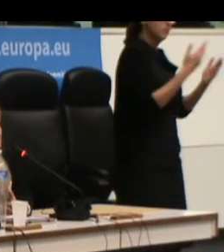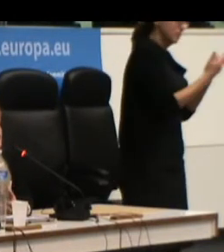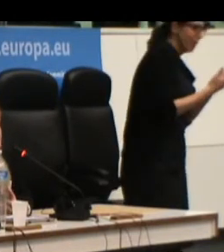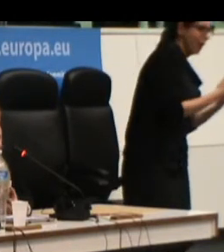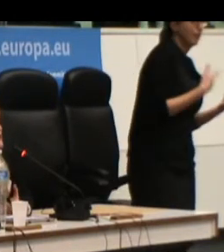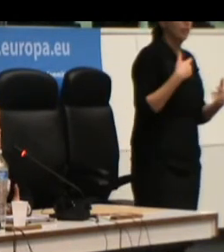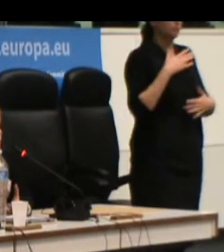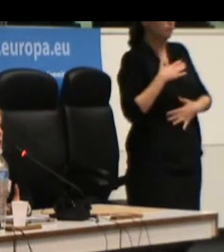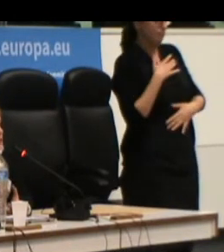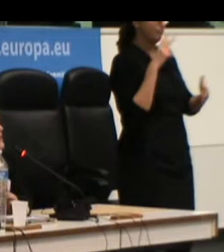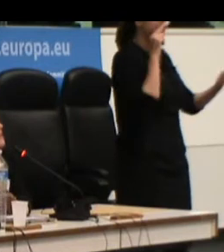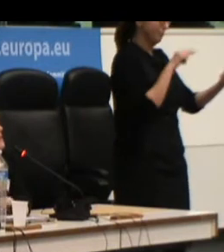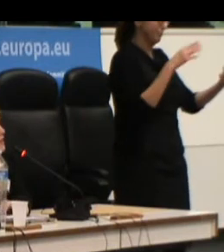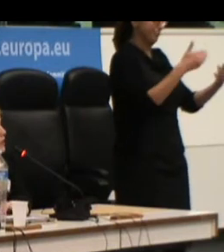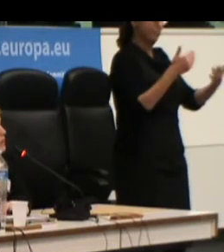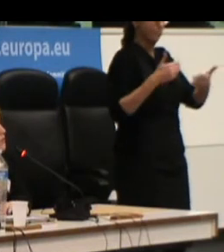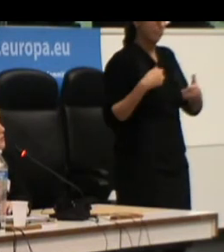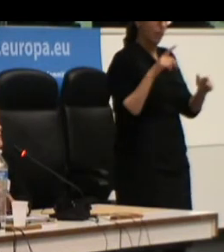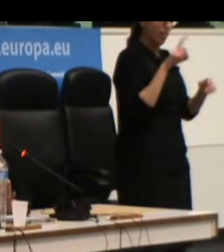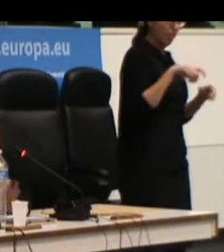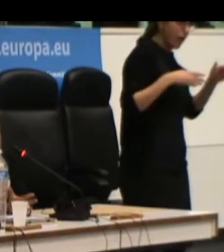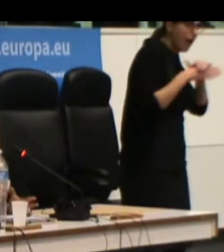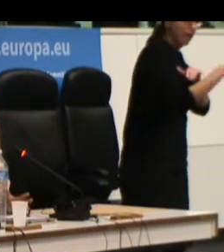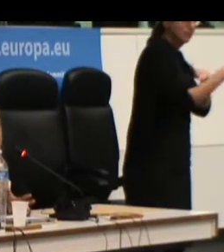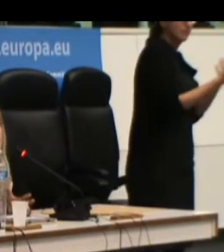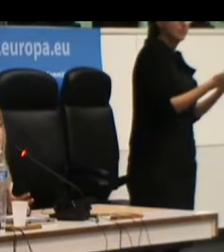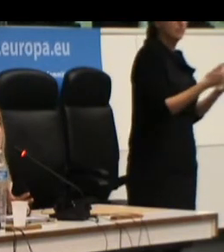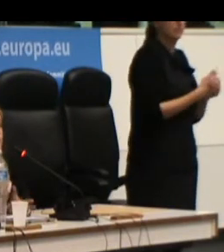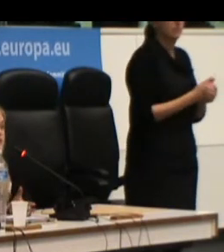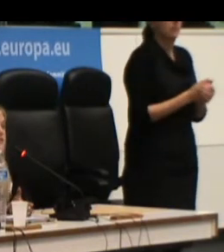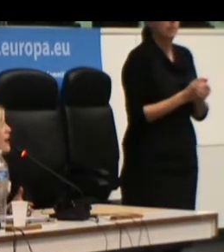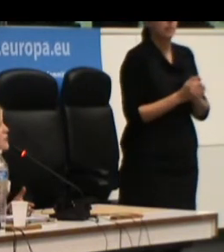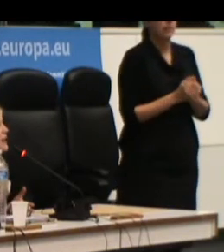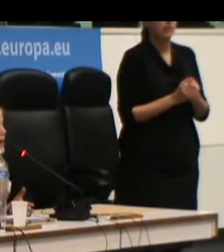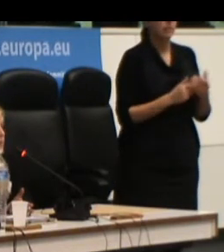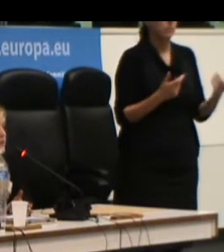information regarding physical libraries, any events that are going on, and good news stories